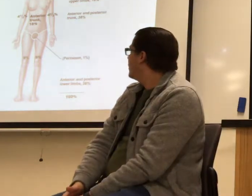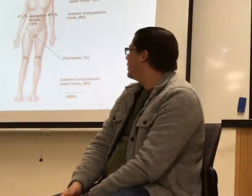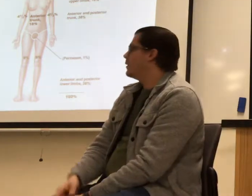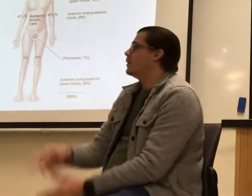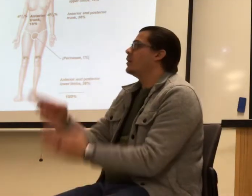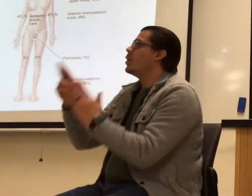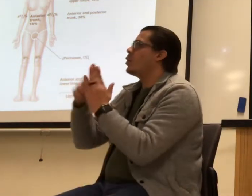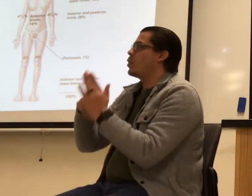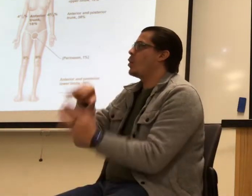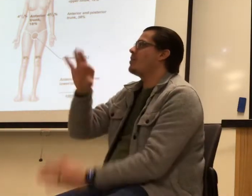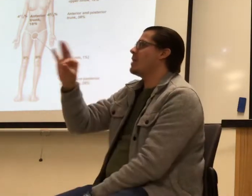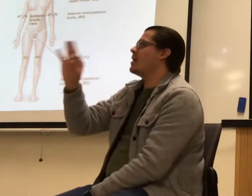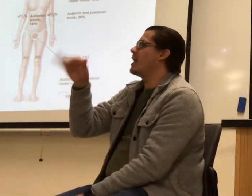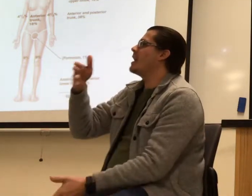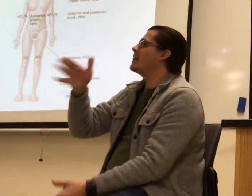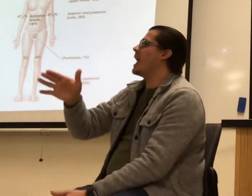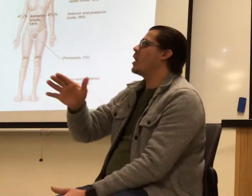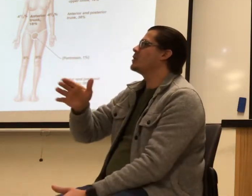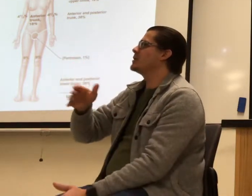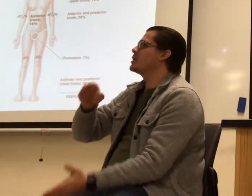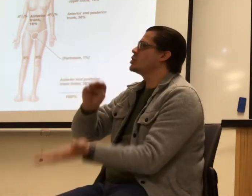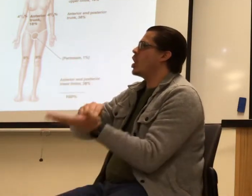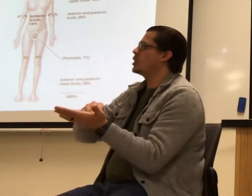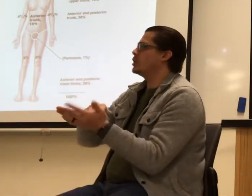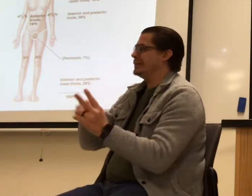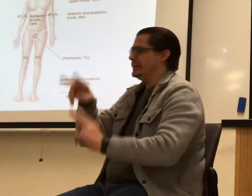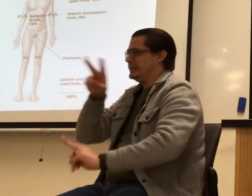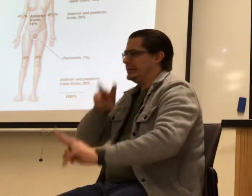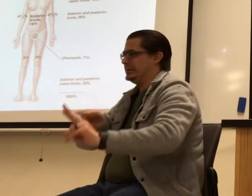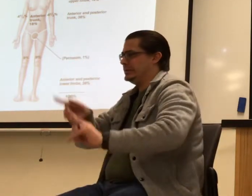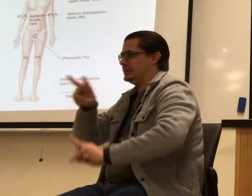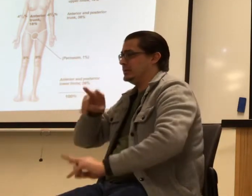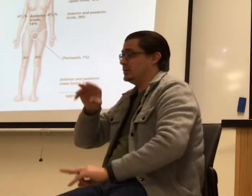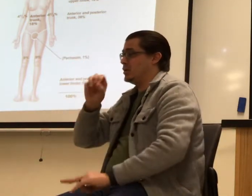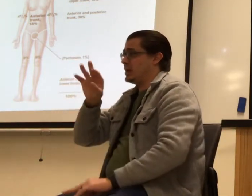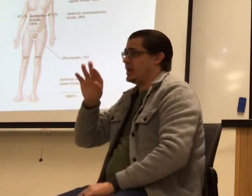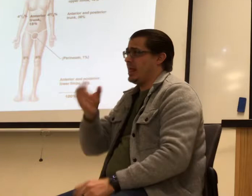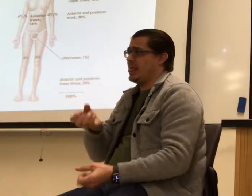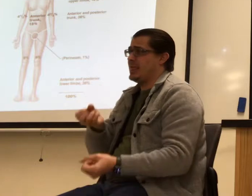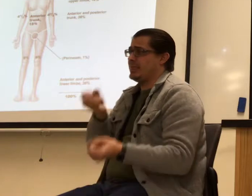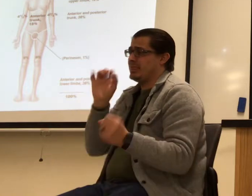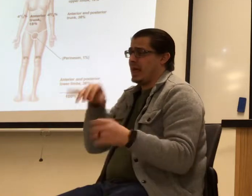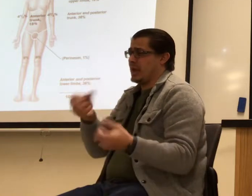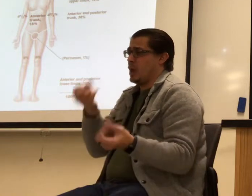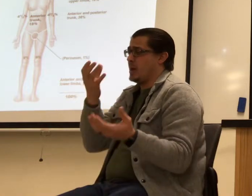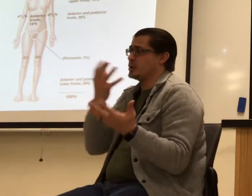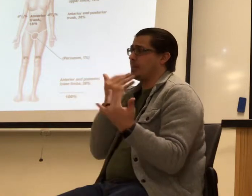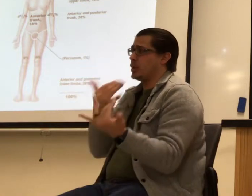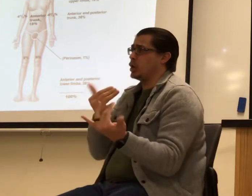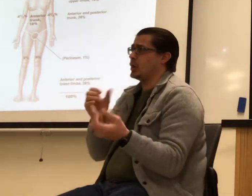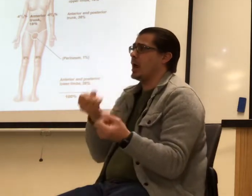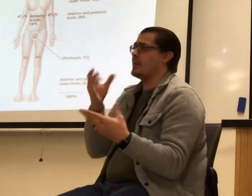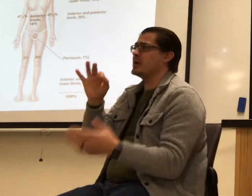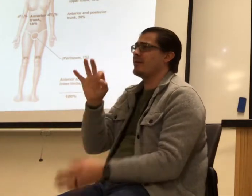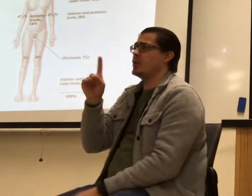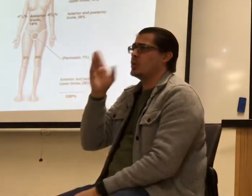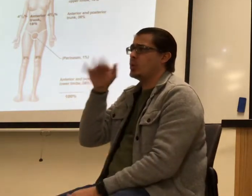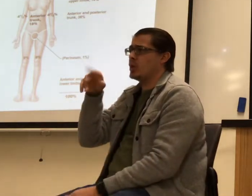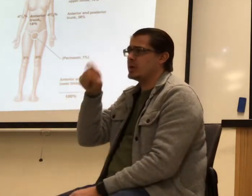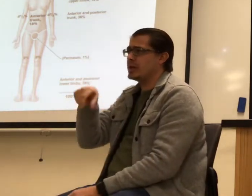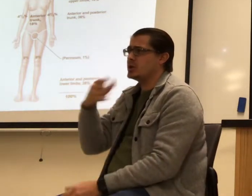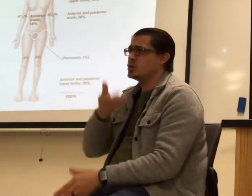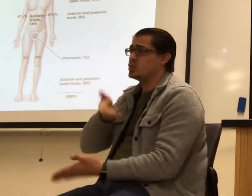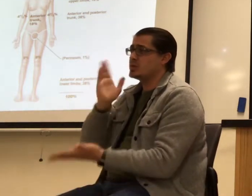Rules of 9. So that allows the clinician to kind of like say, okay, well, this much is burned. This is how much fluids we're going to need to